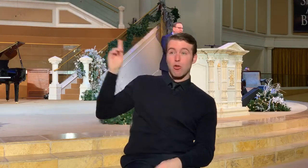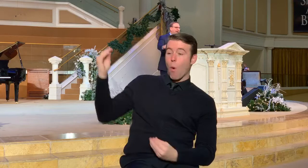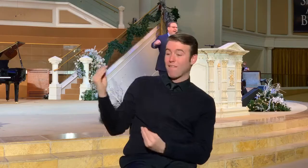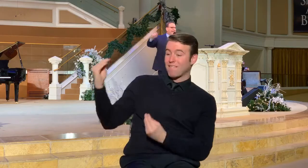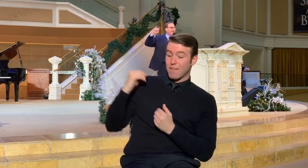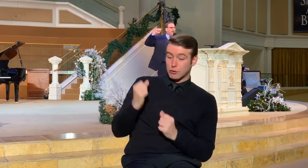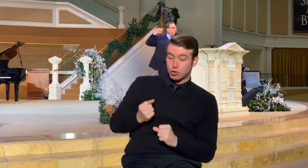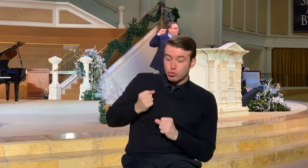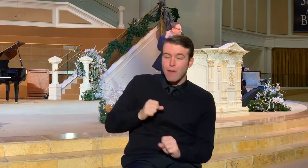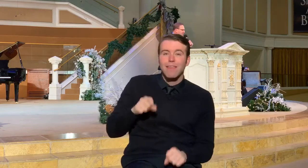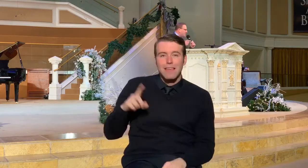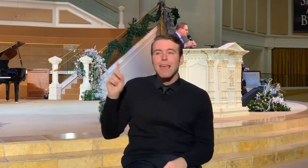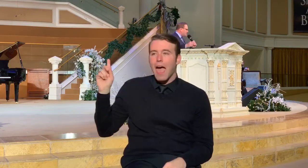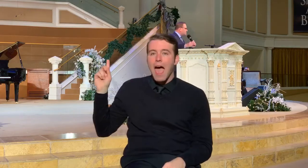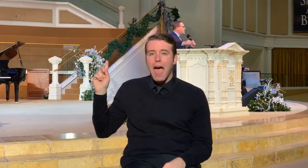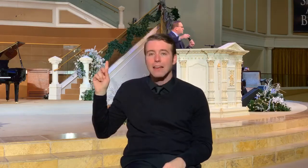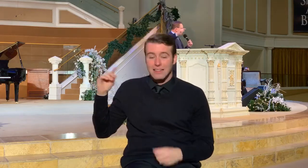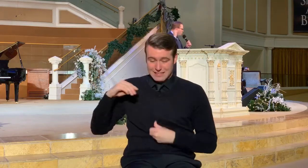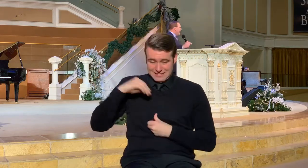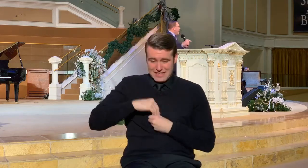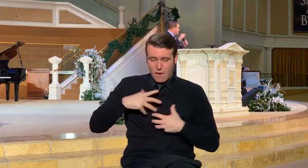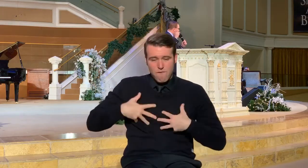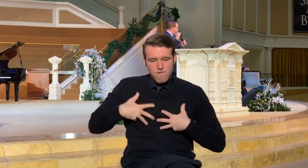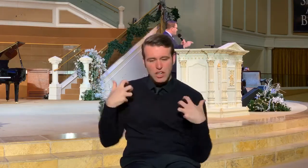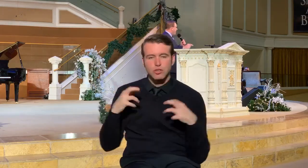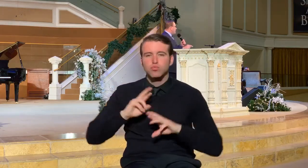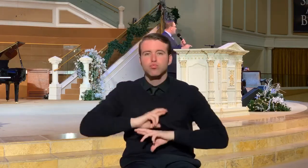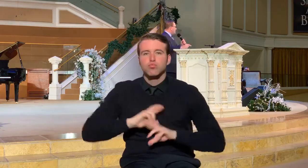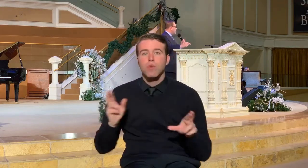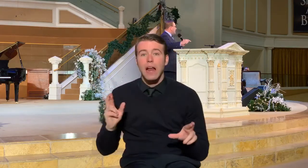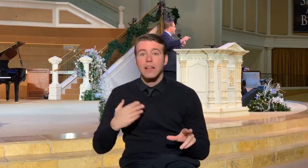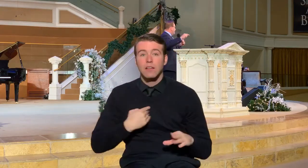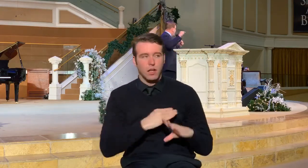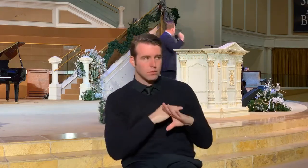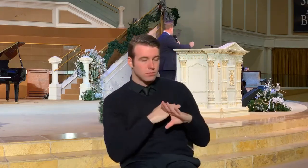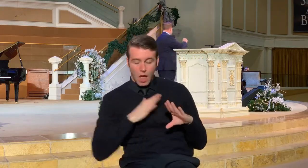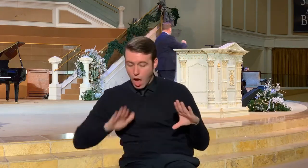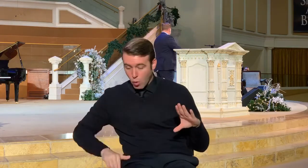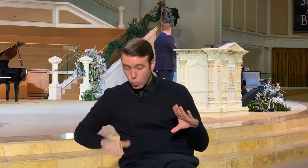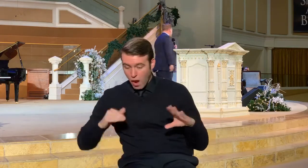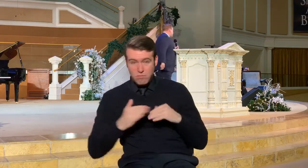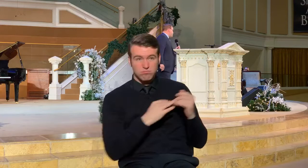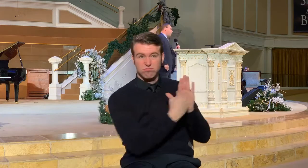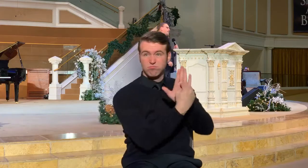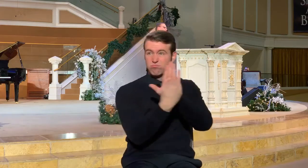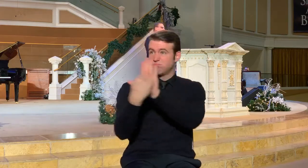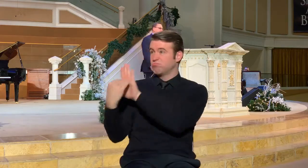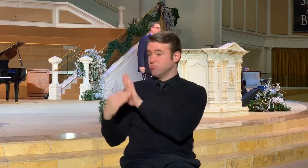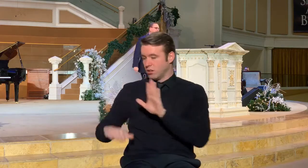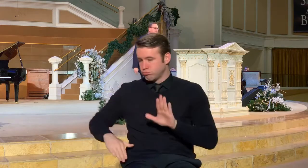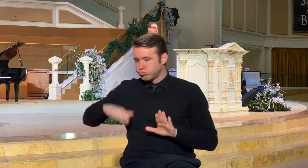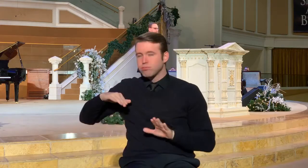strength and an inner fierceness to raise our families in the midst of spirits of